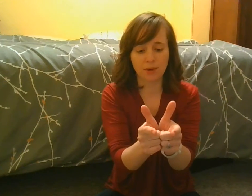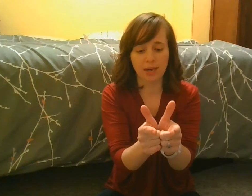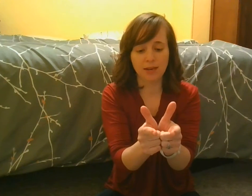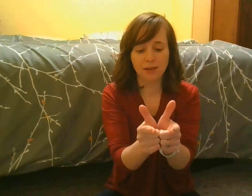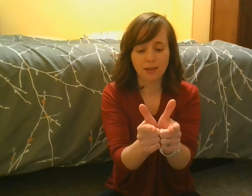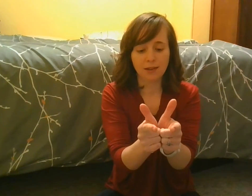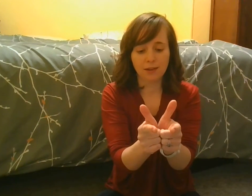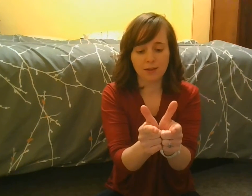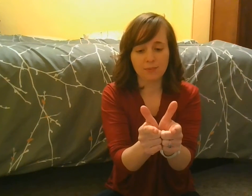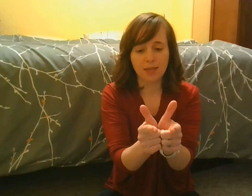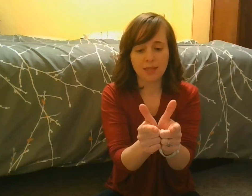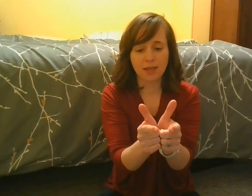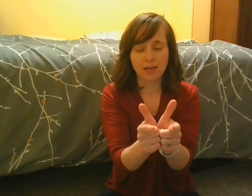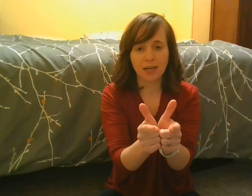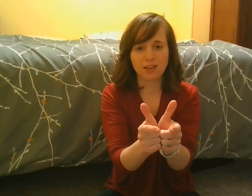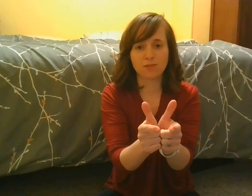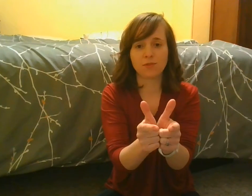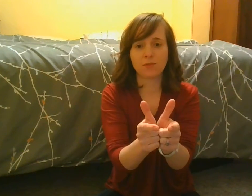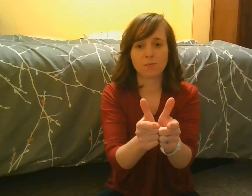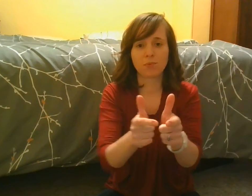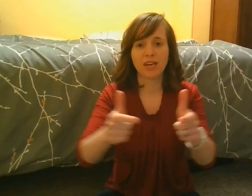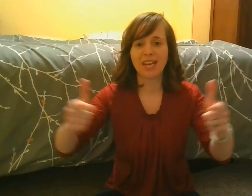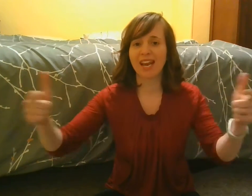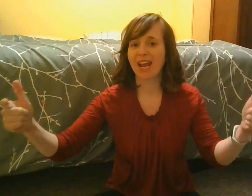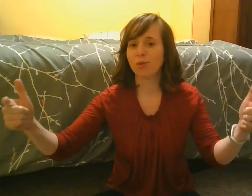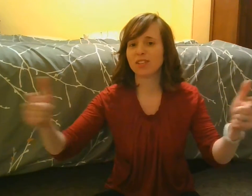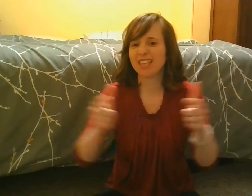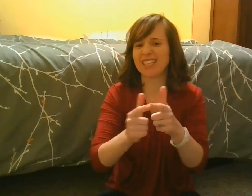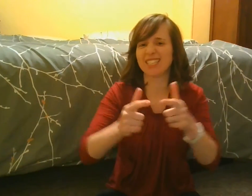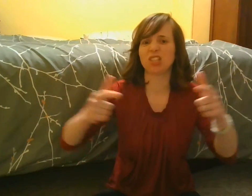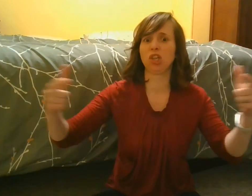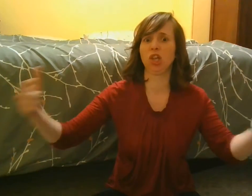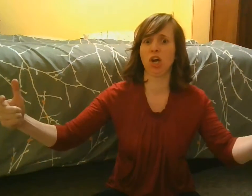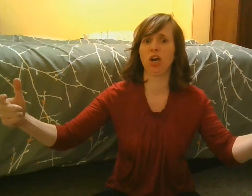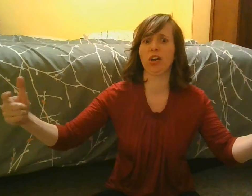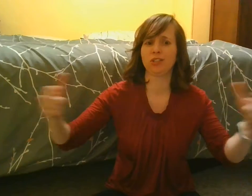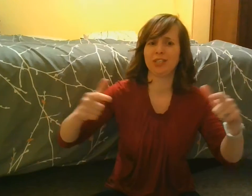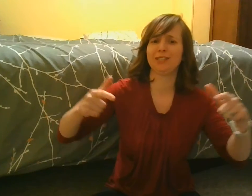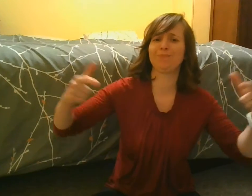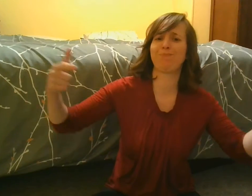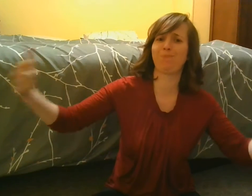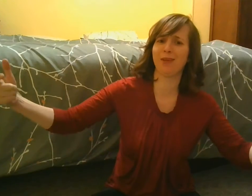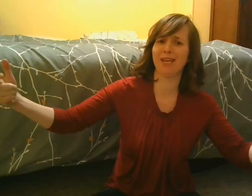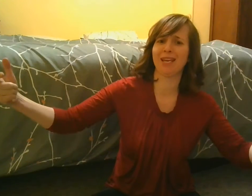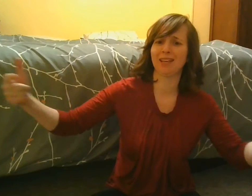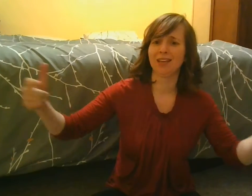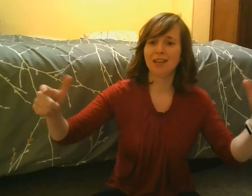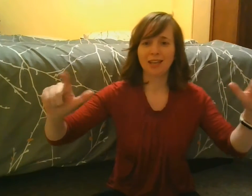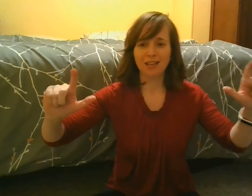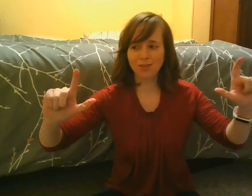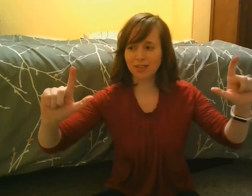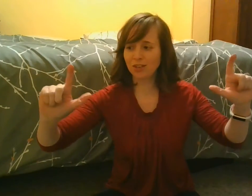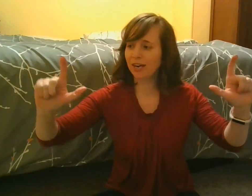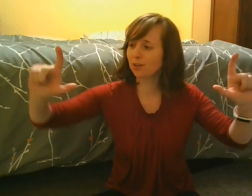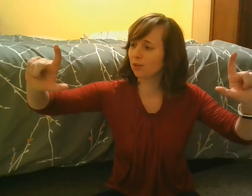way, and then kind of bringing it out. Like, this is large, this is big. And you can kind of curve